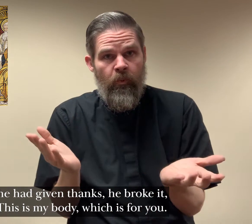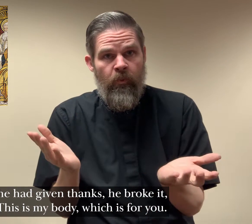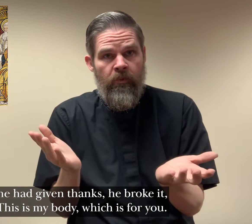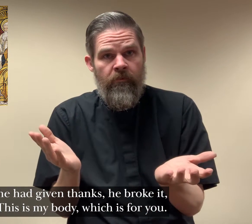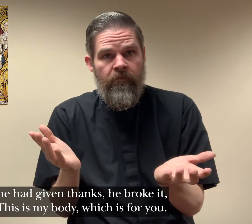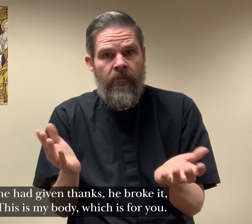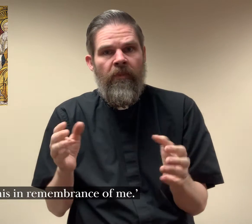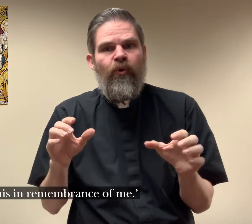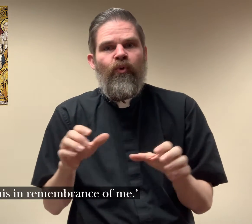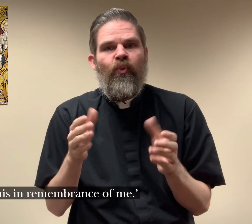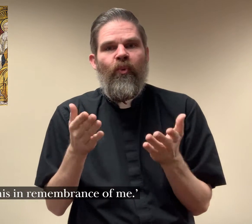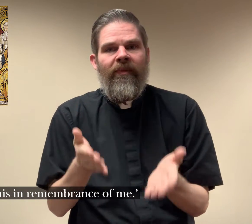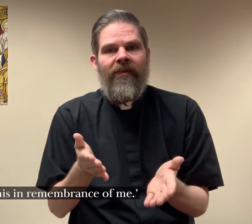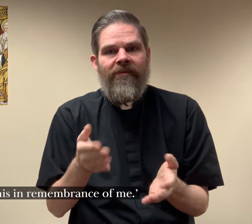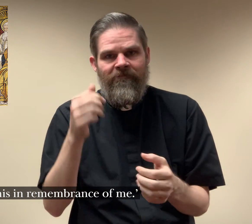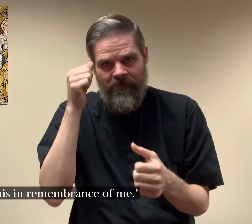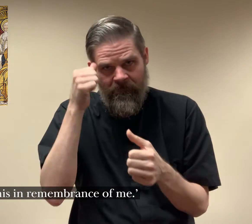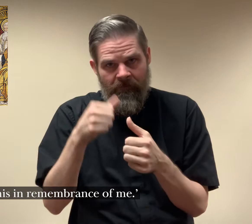Do this in remembrance of me.